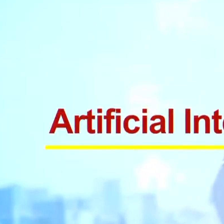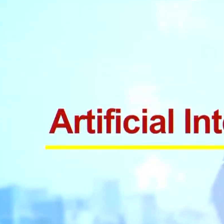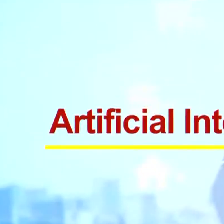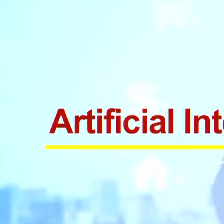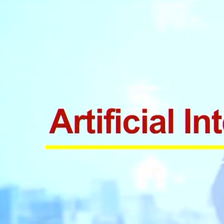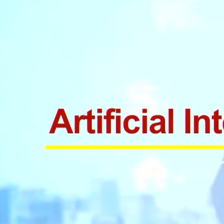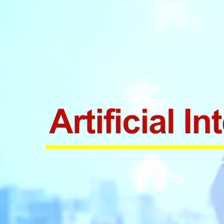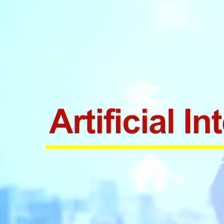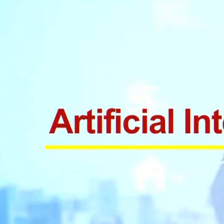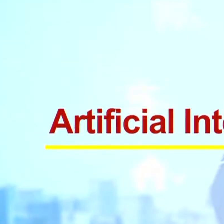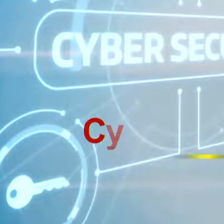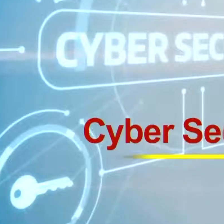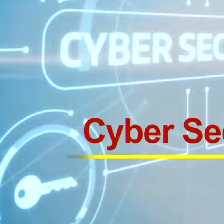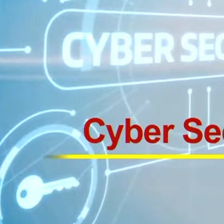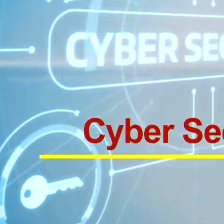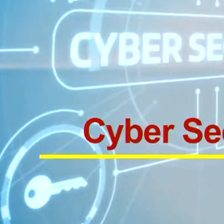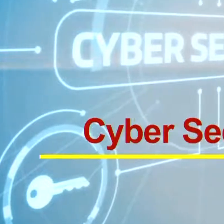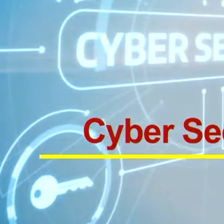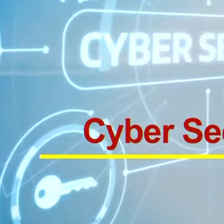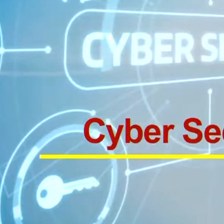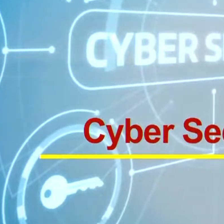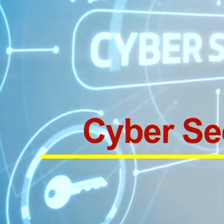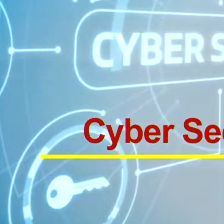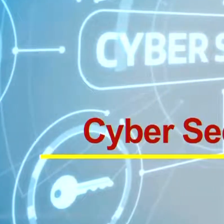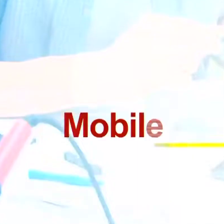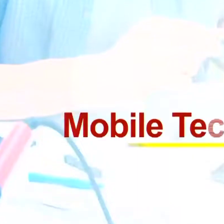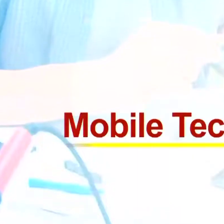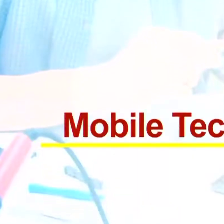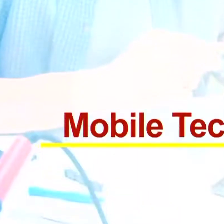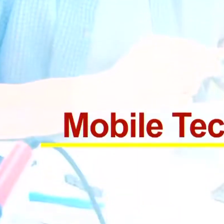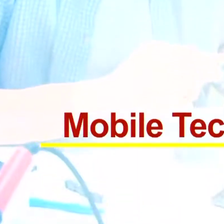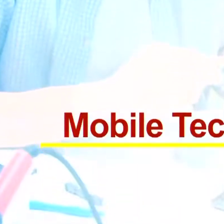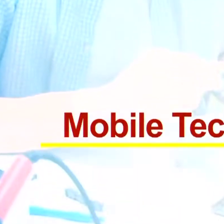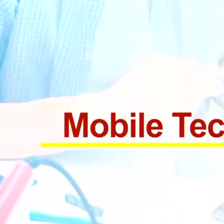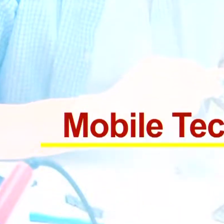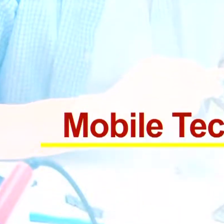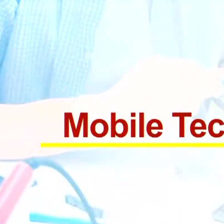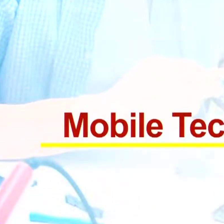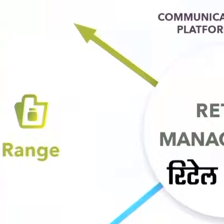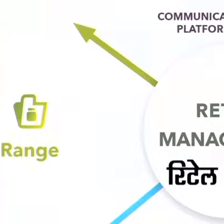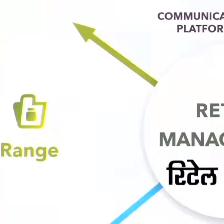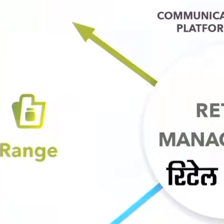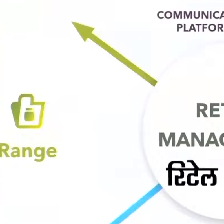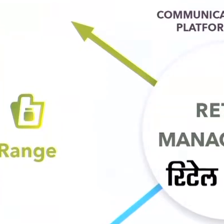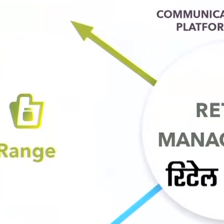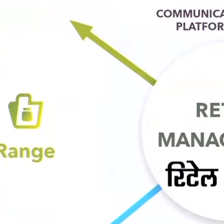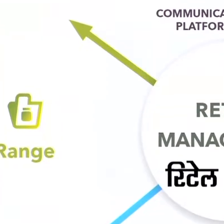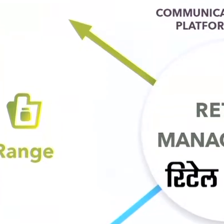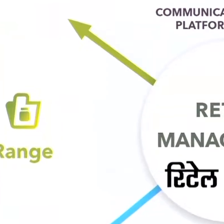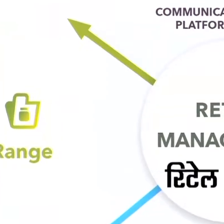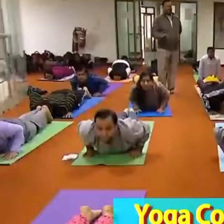intelligence, cyber security, mobile technician, retail management,